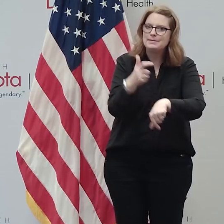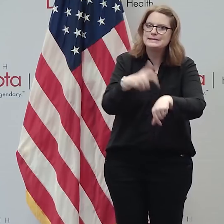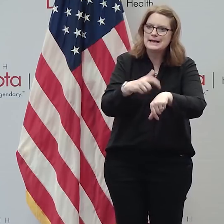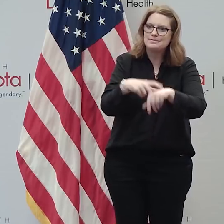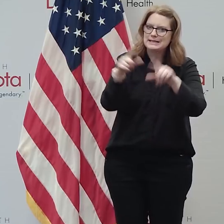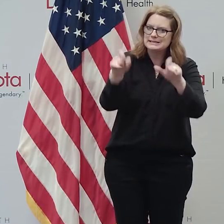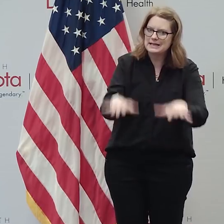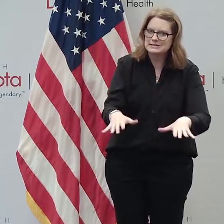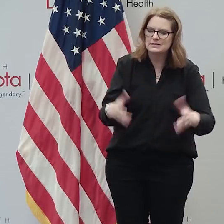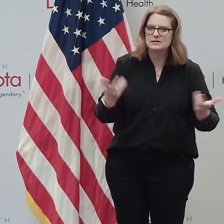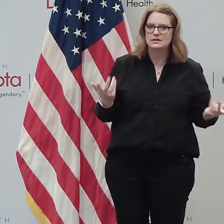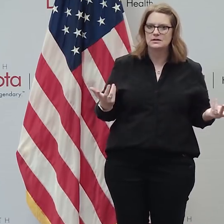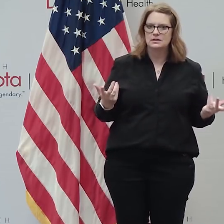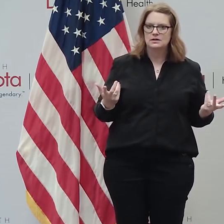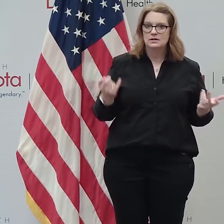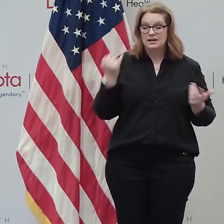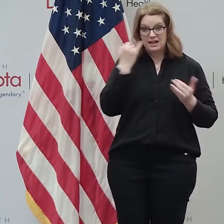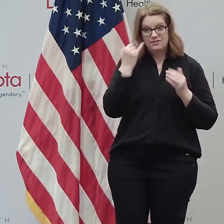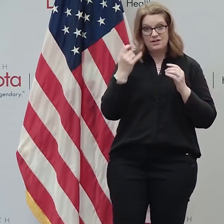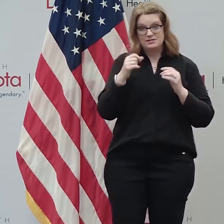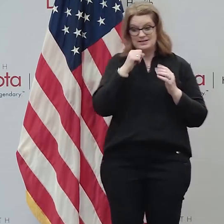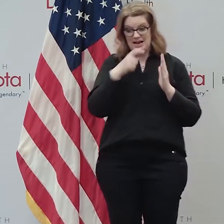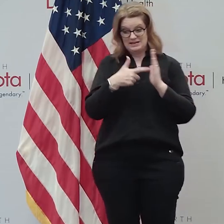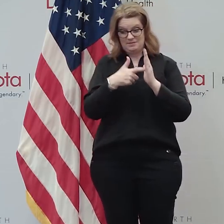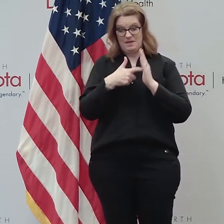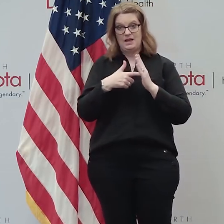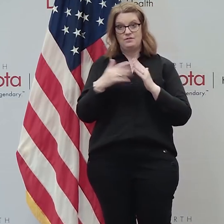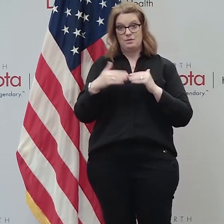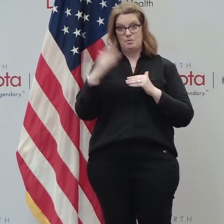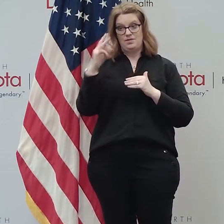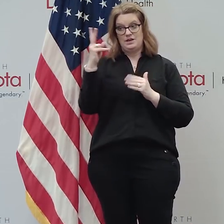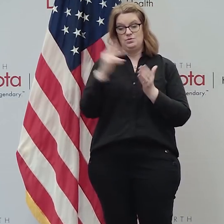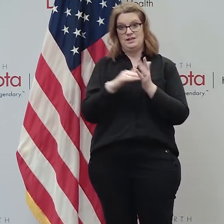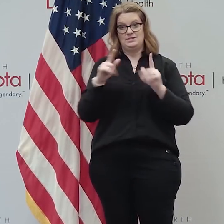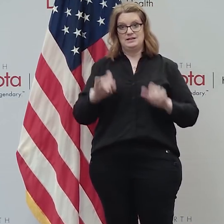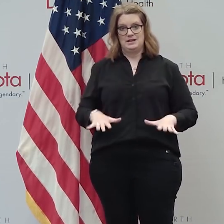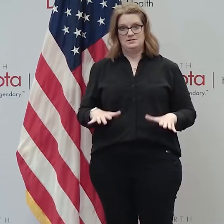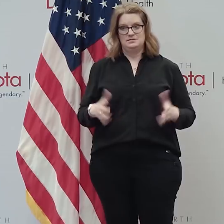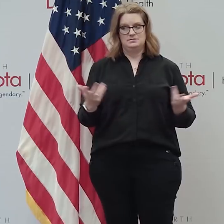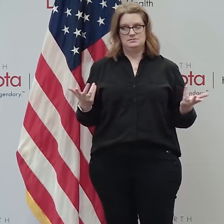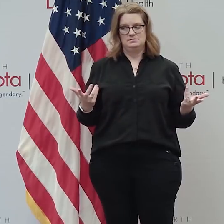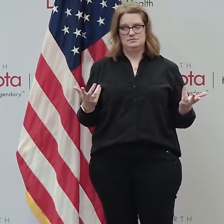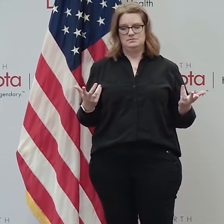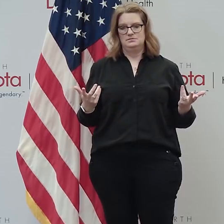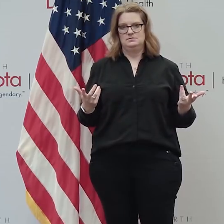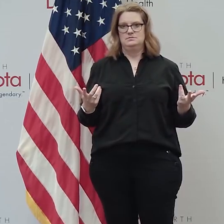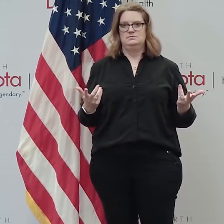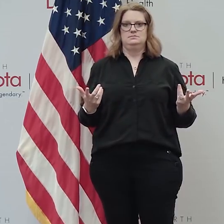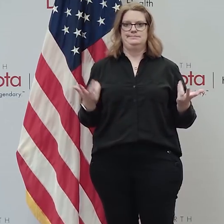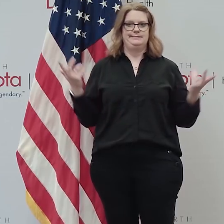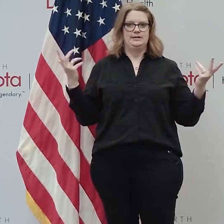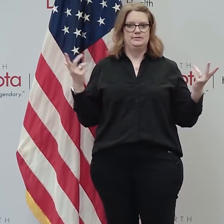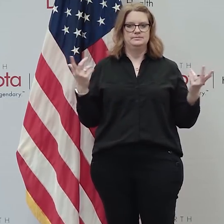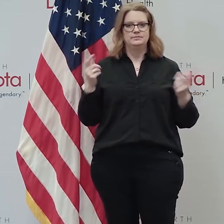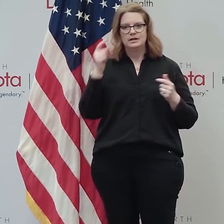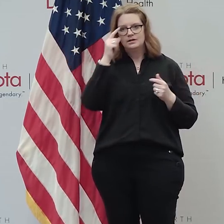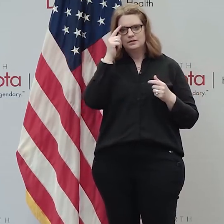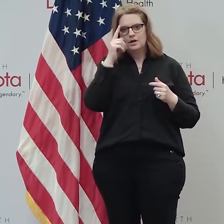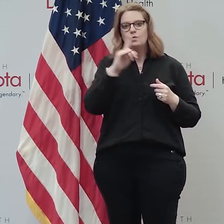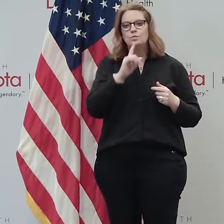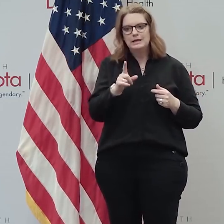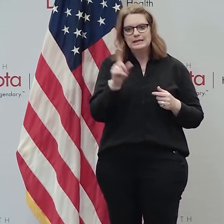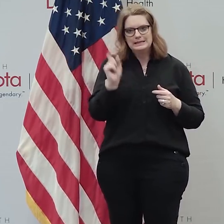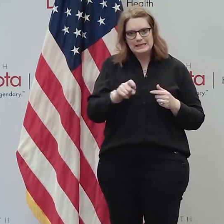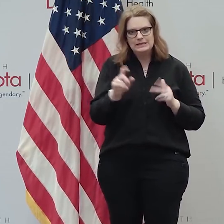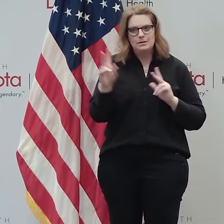we don't have demand for more than 2,000 tests a day, we're not going to have more than 2,000 tests. And so we really need to